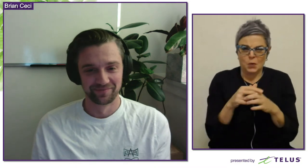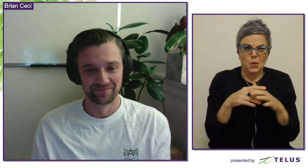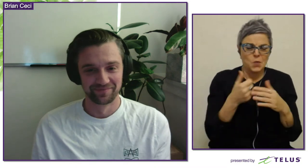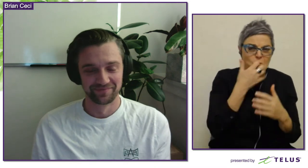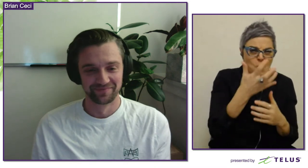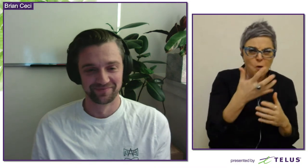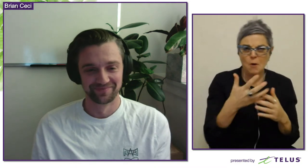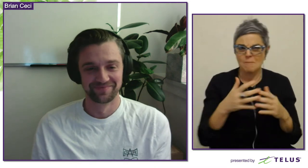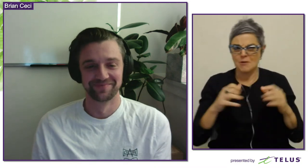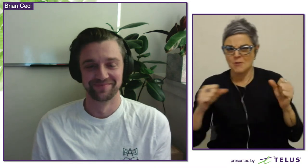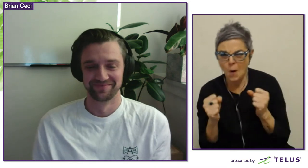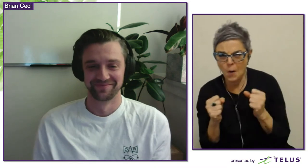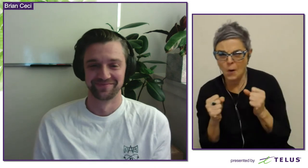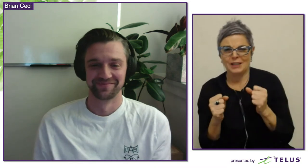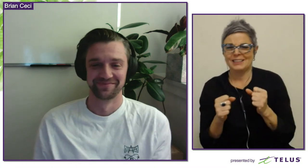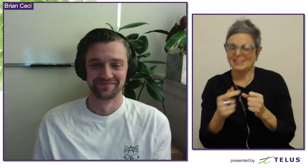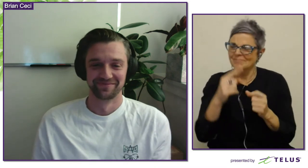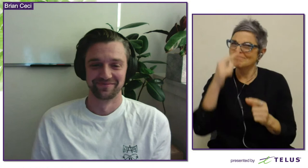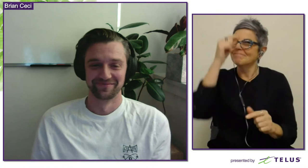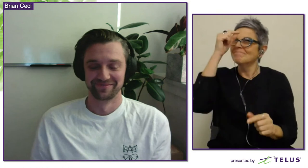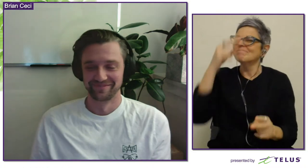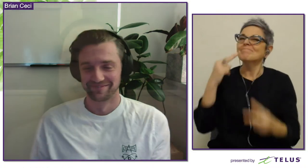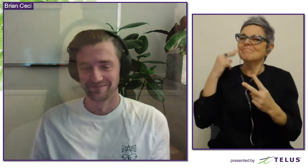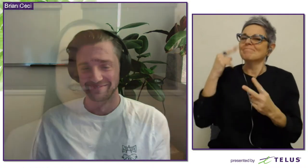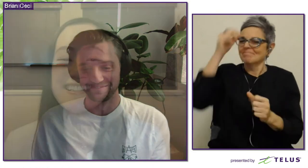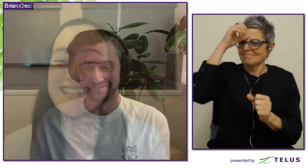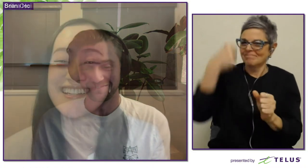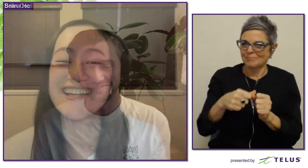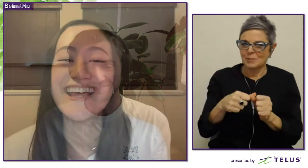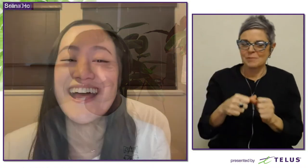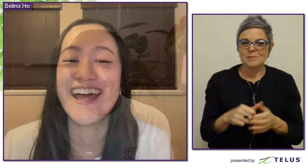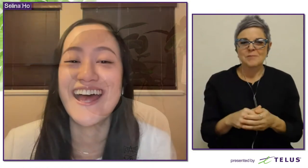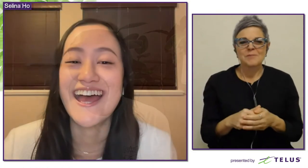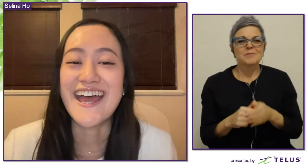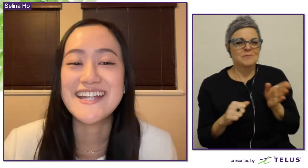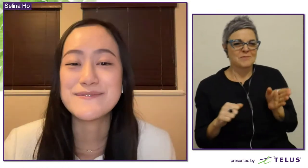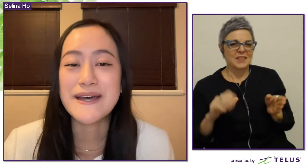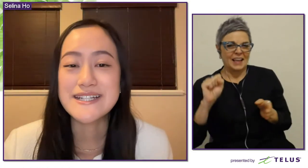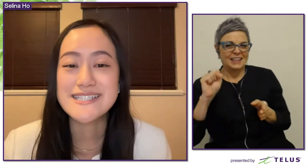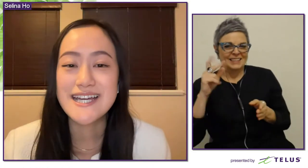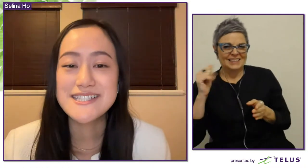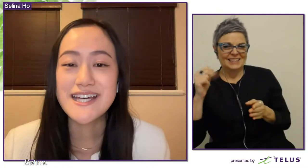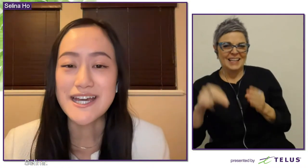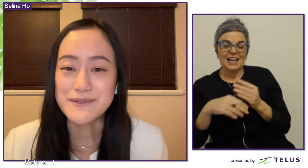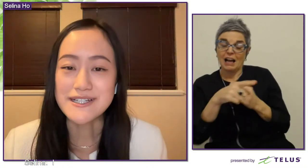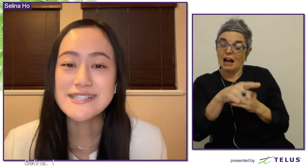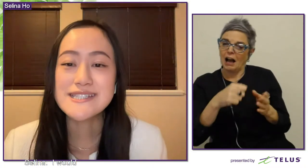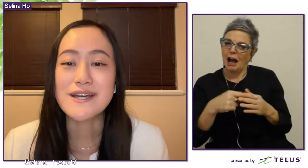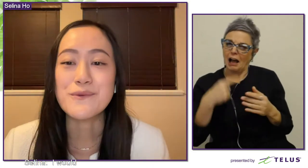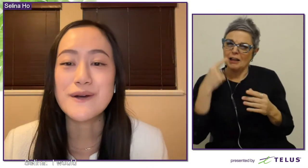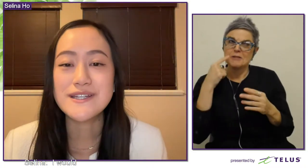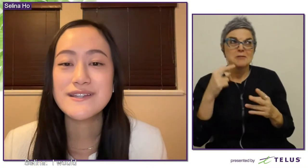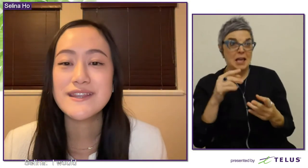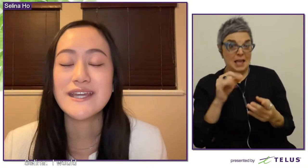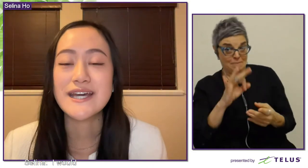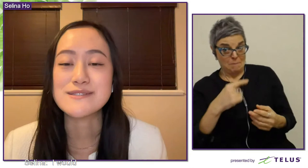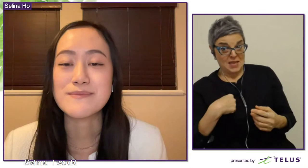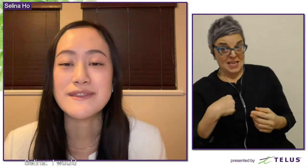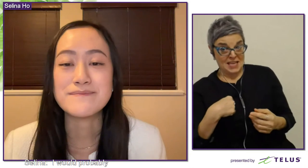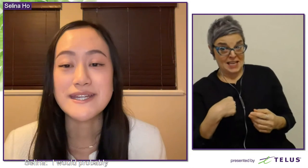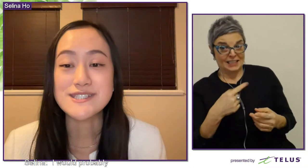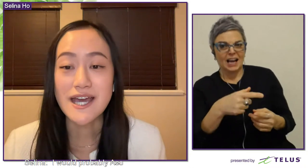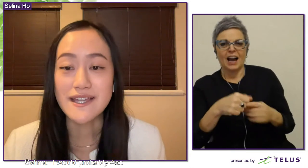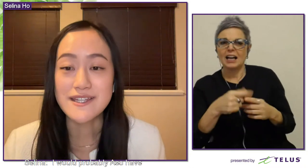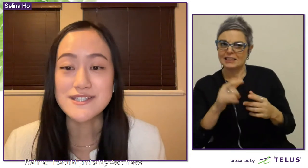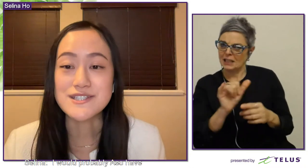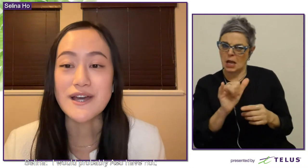Love it. I would also probably have not worn enough jackets. And back to Nigel Edwards, what do you think has